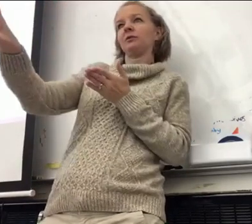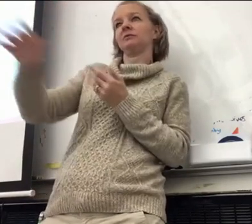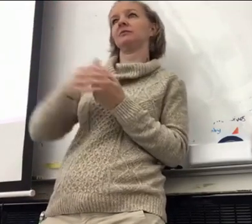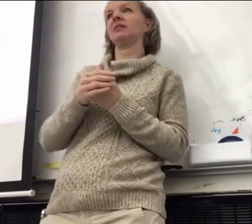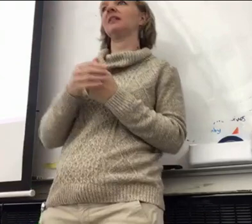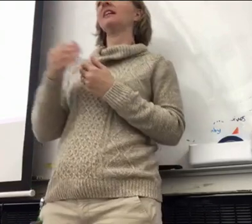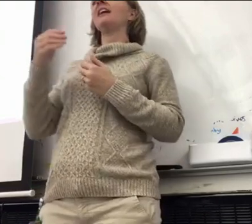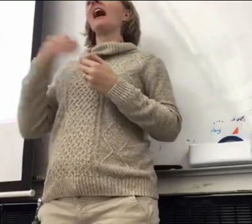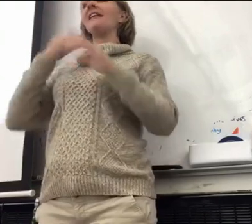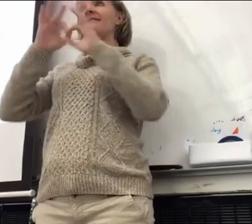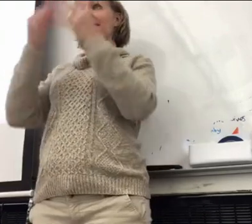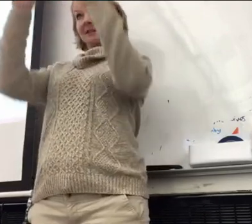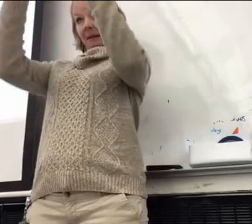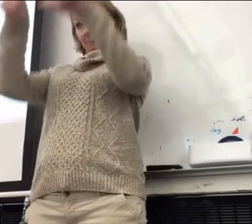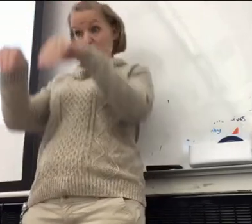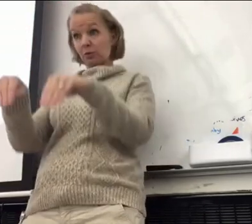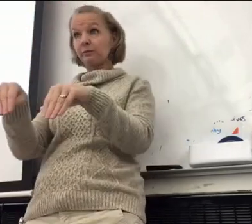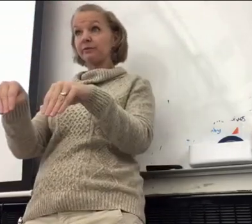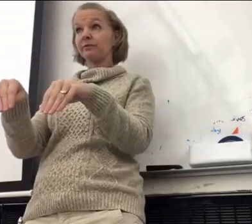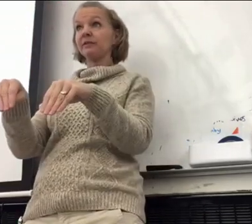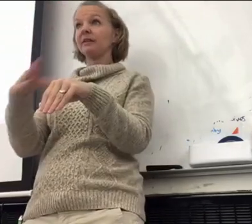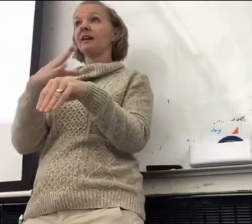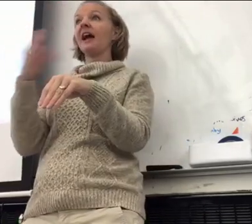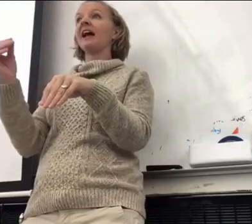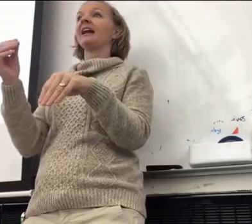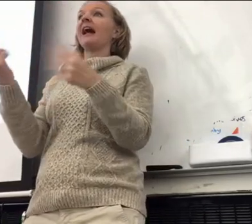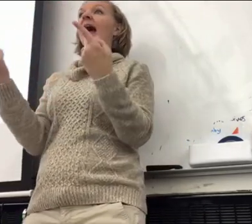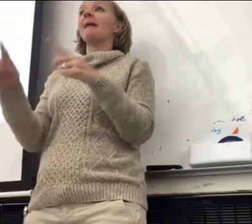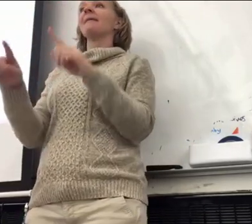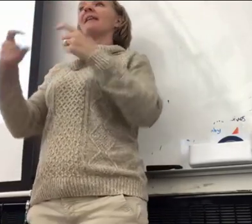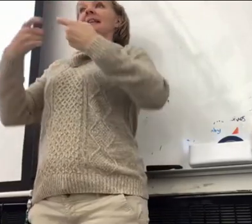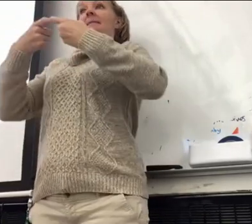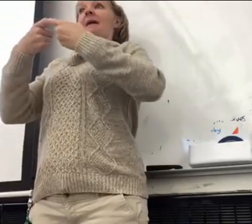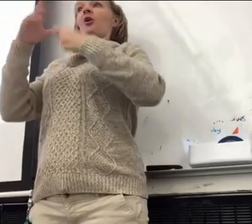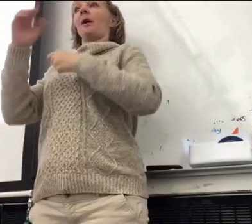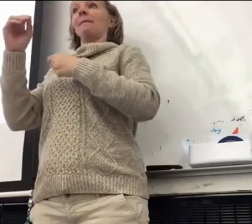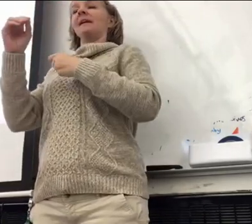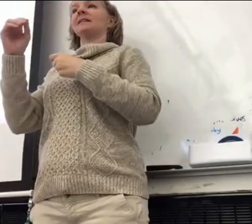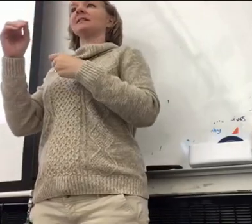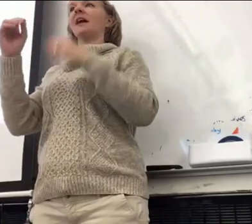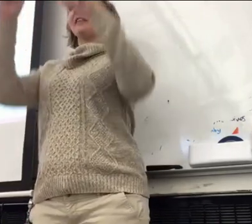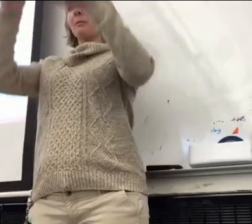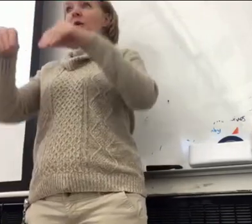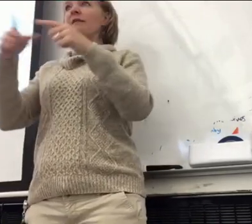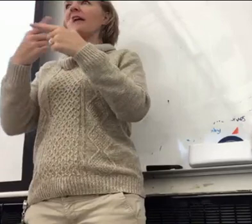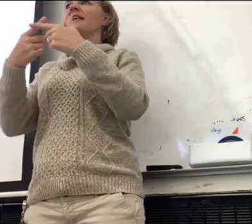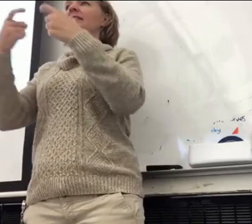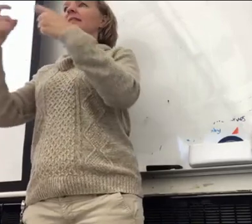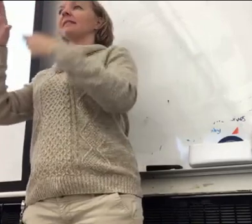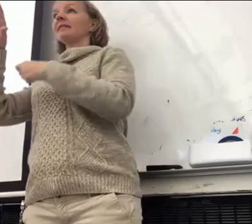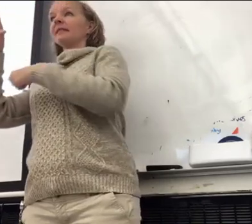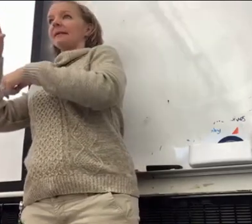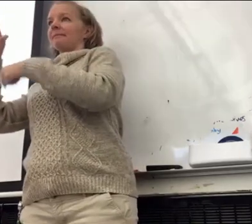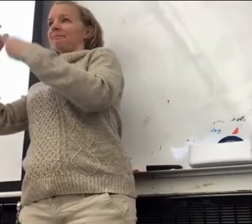of families that have moved down there, and the utility companies shut off their electricity, water, and heat until they get driven